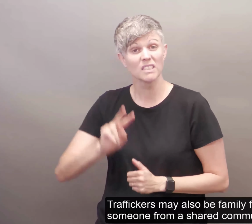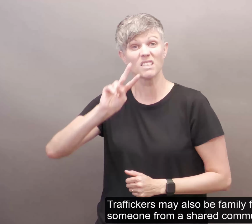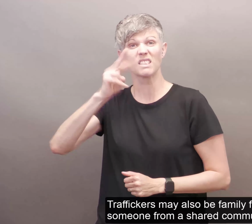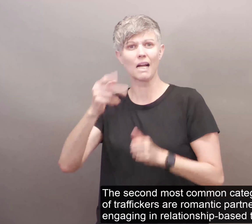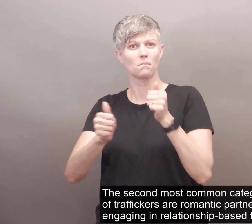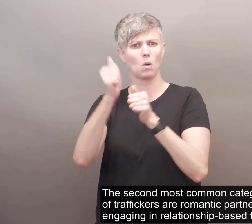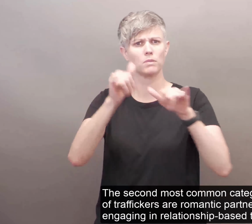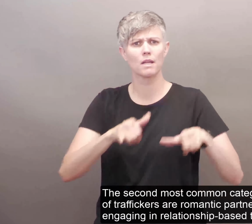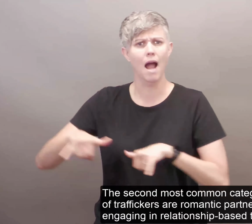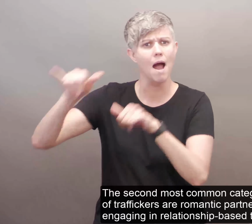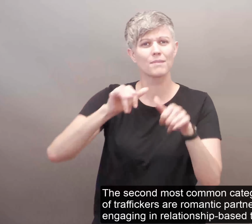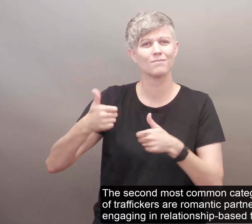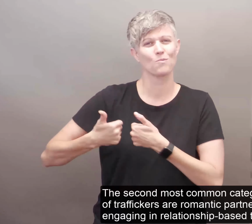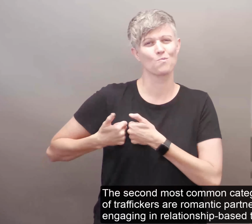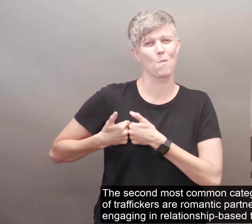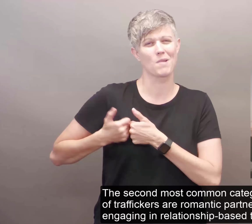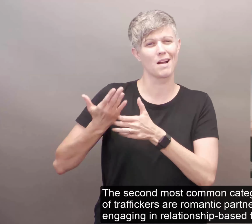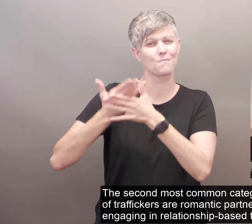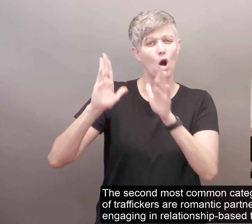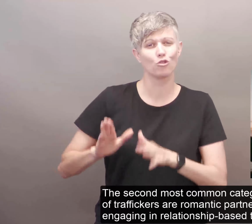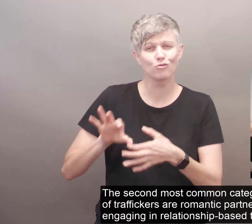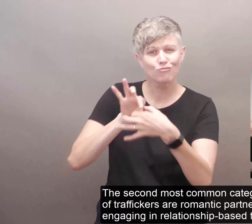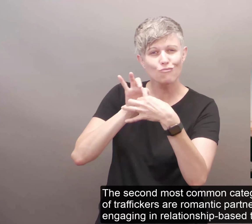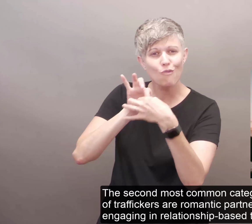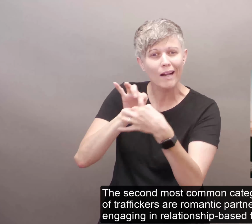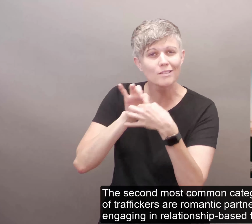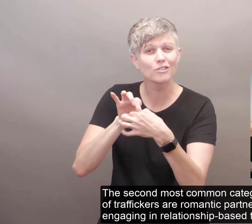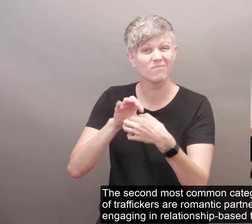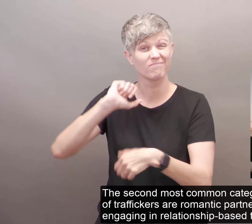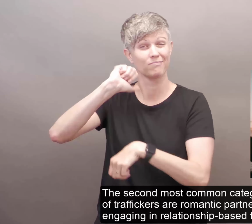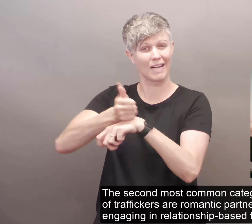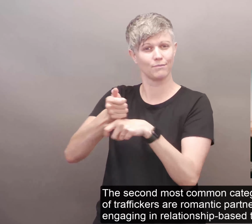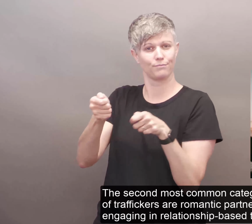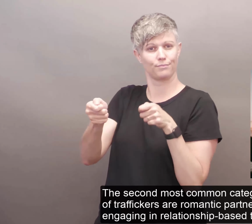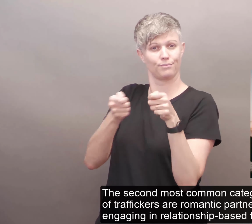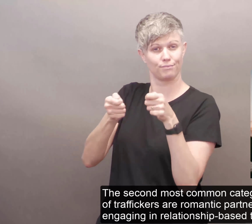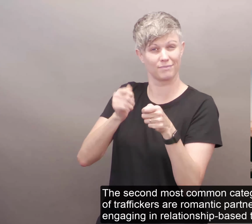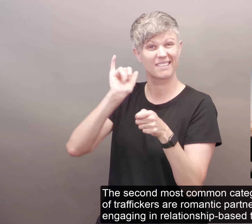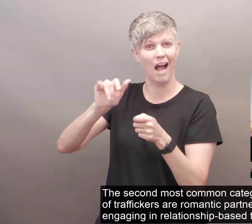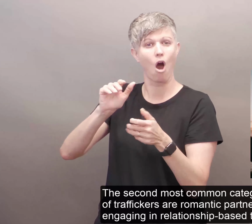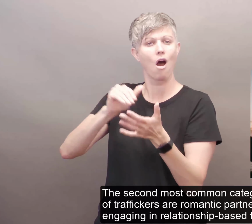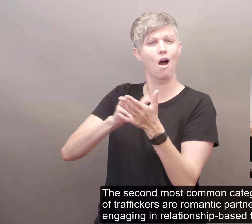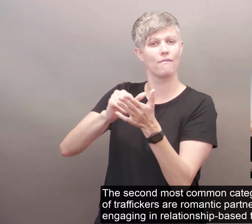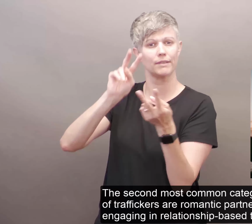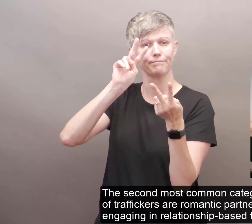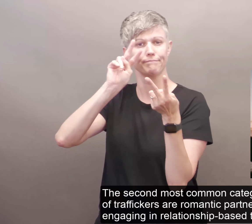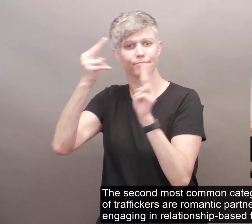common category of traffickers are romantic partners engaging in relationship-based